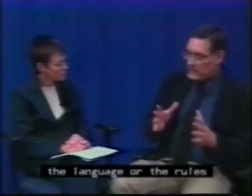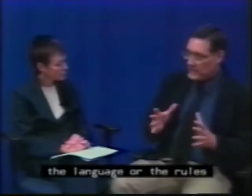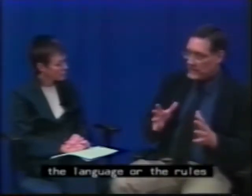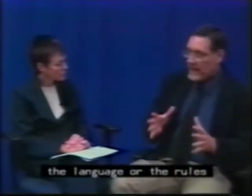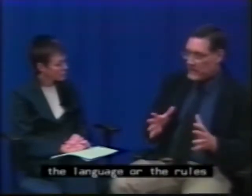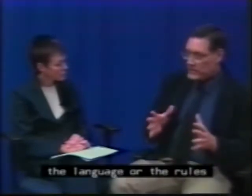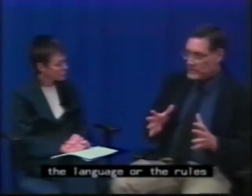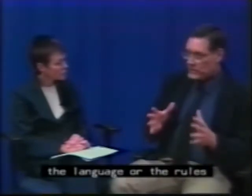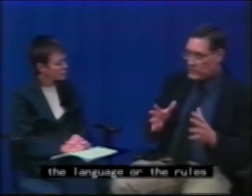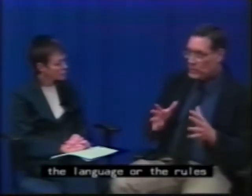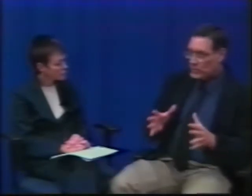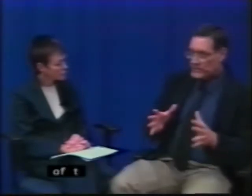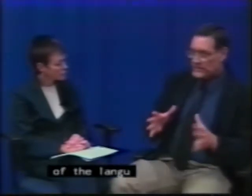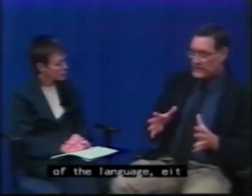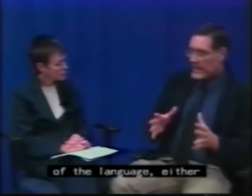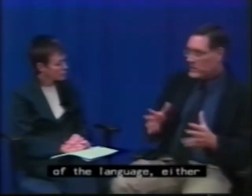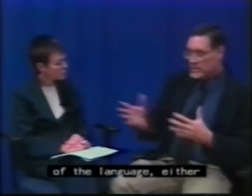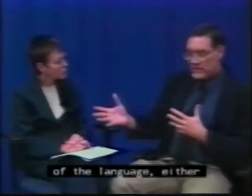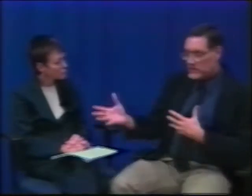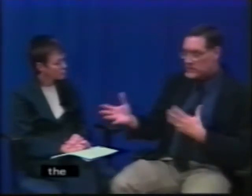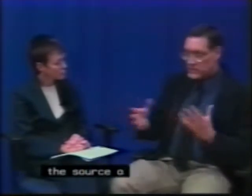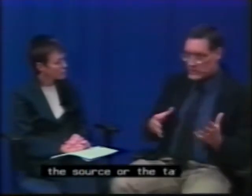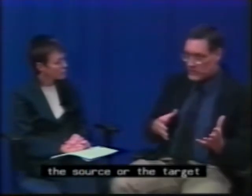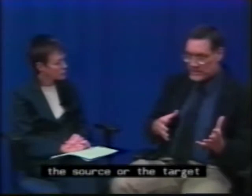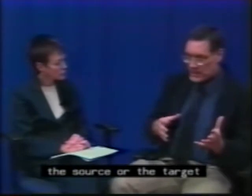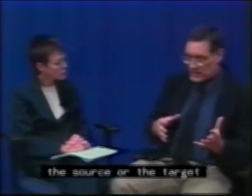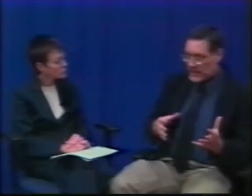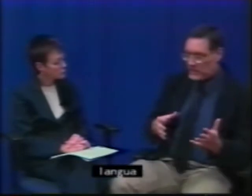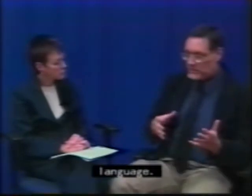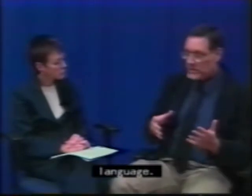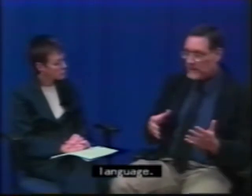the language or the rules of the language, either the source or the target language.